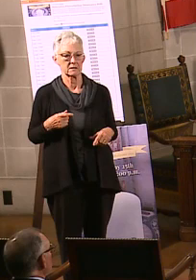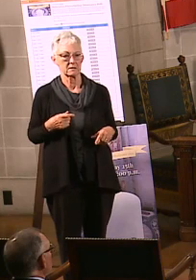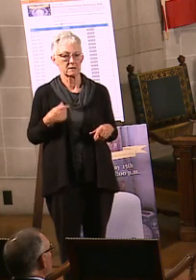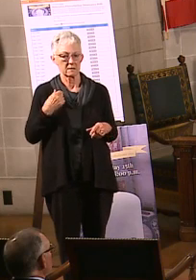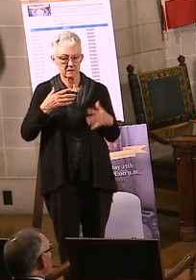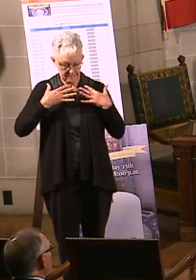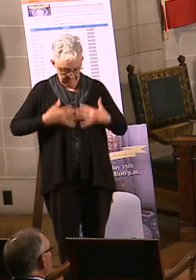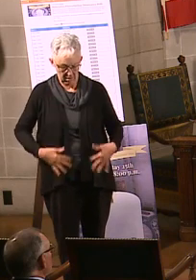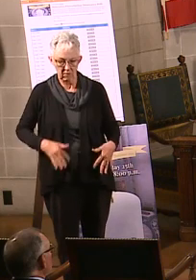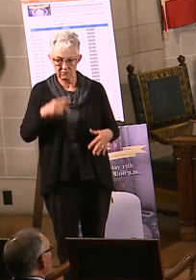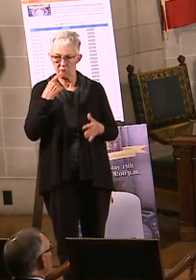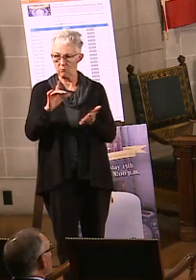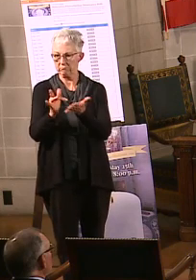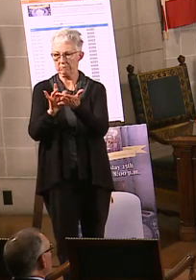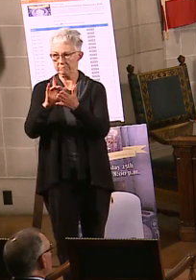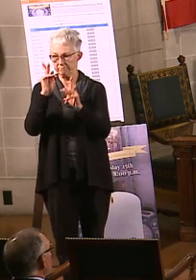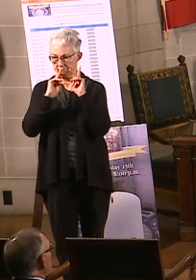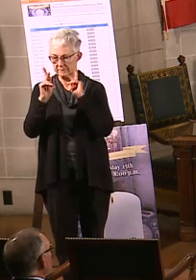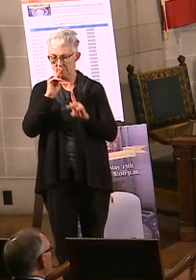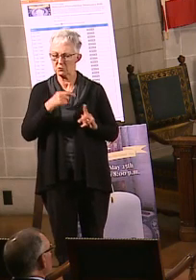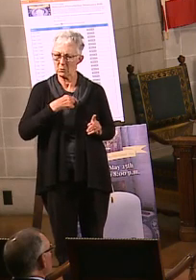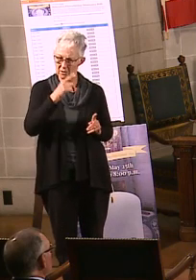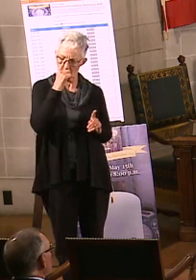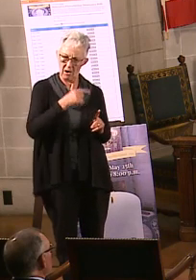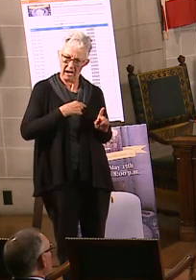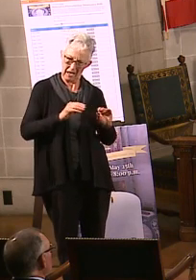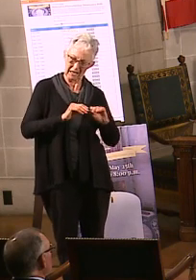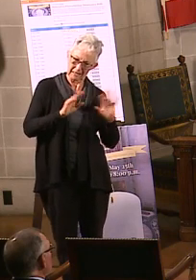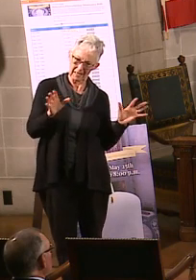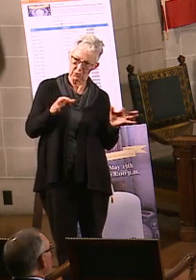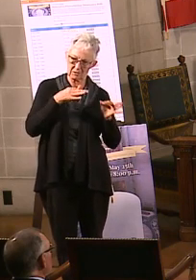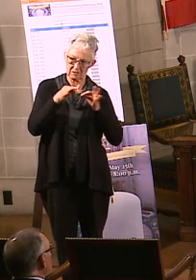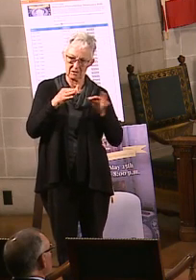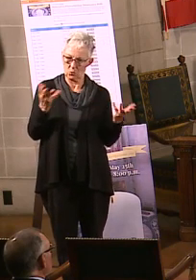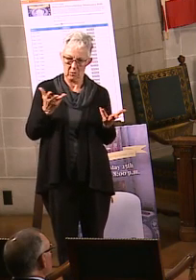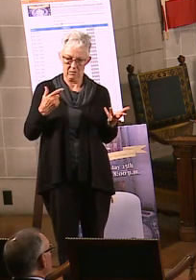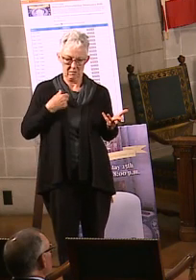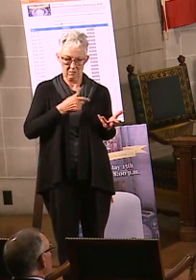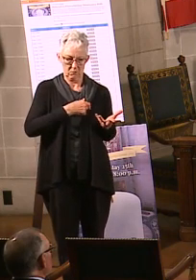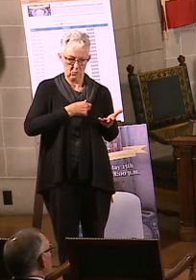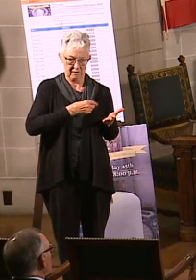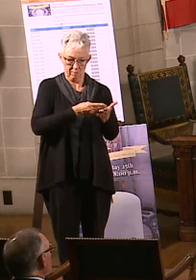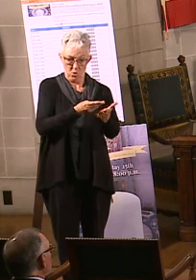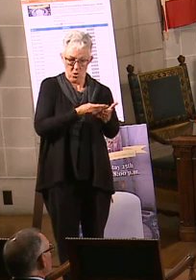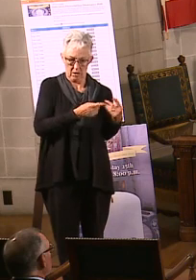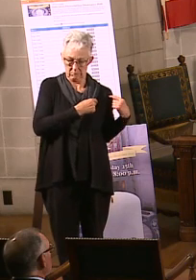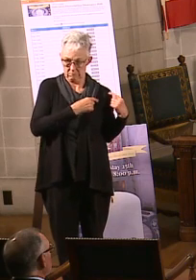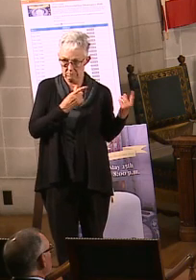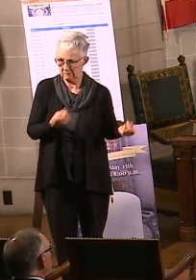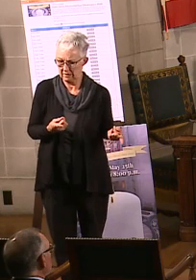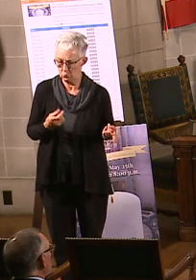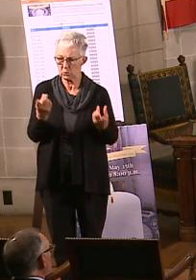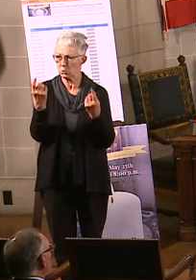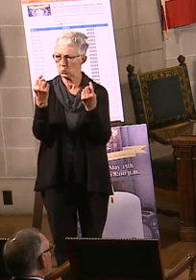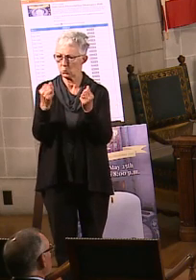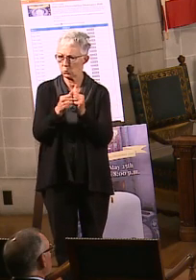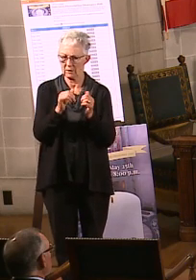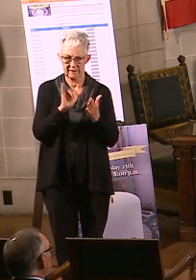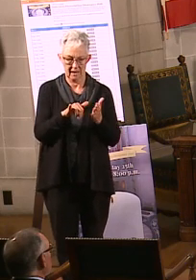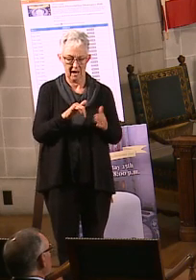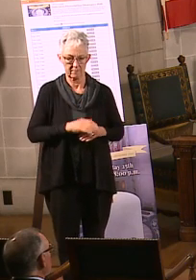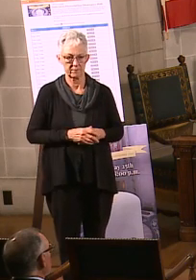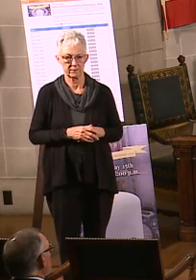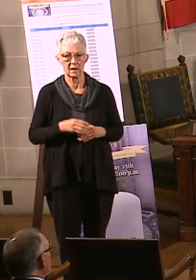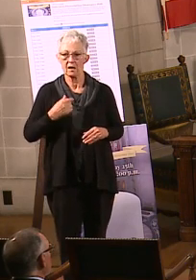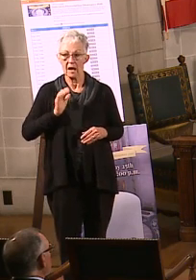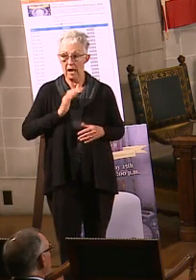a lot of questions about this, so I thought I'd just go over and clarify it, is that we are prioritizing those folks that are in healthcare or